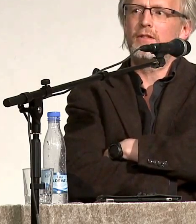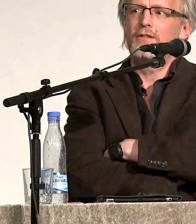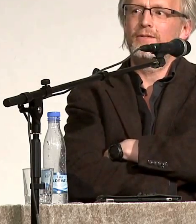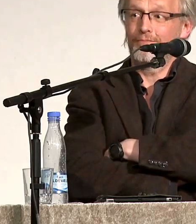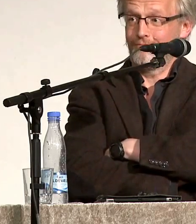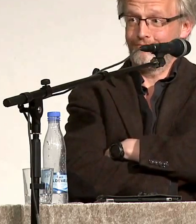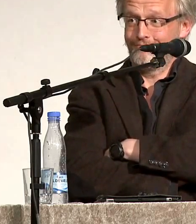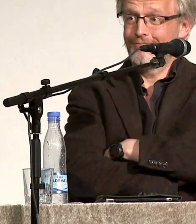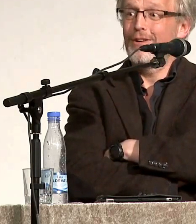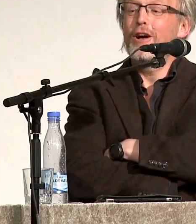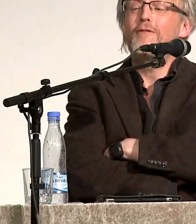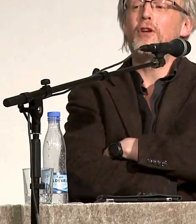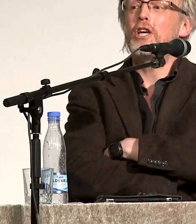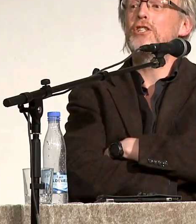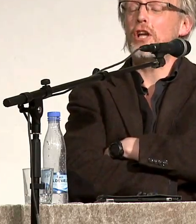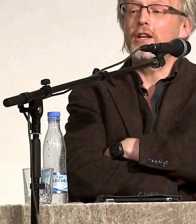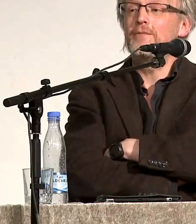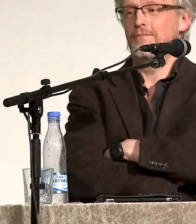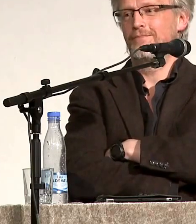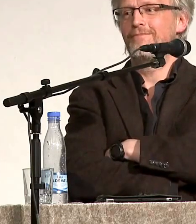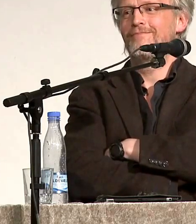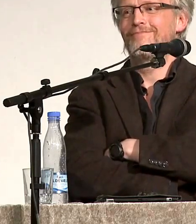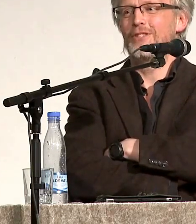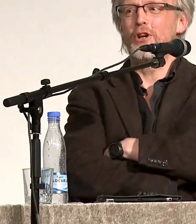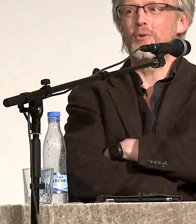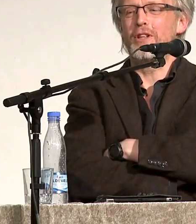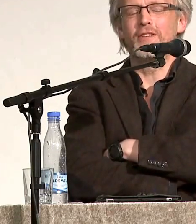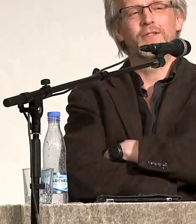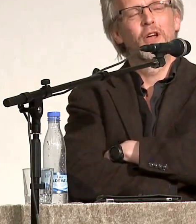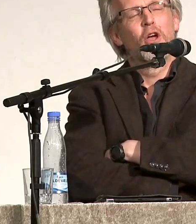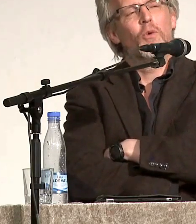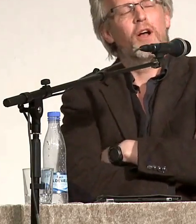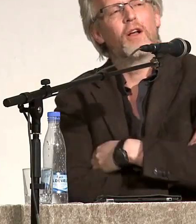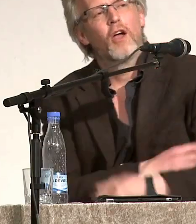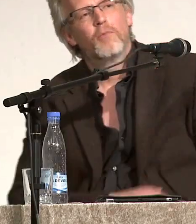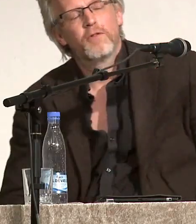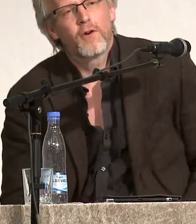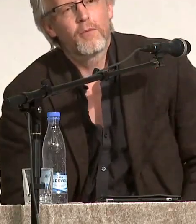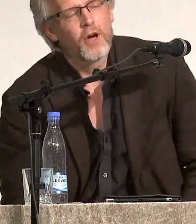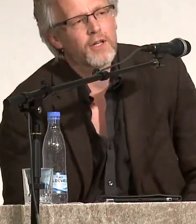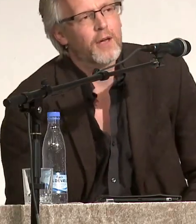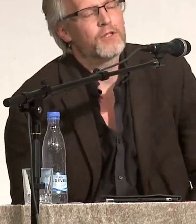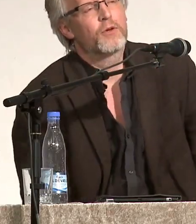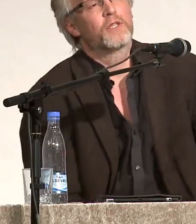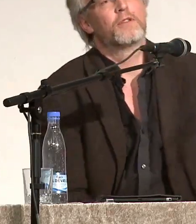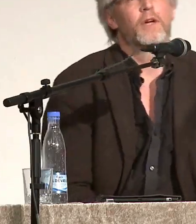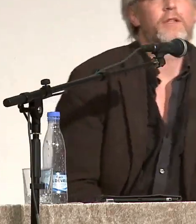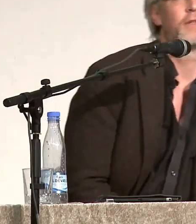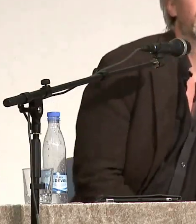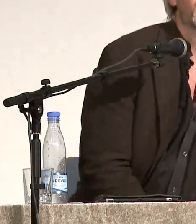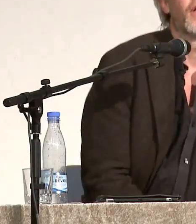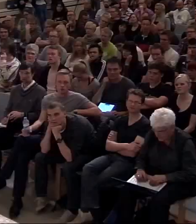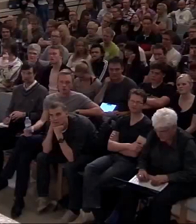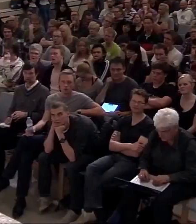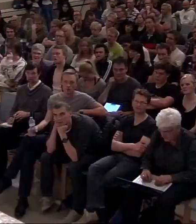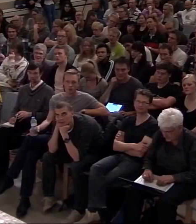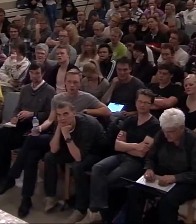exist. Phlogiston, you don't know what it is. Well, before modern chemistry was invented, people